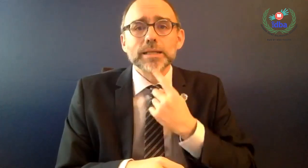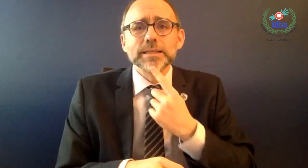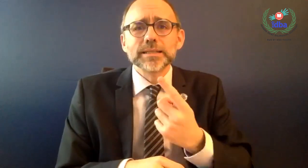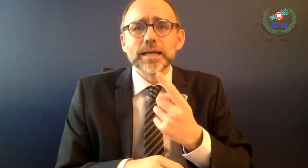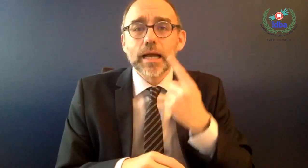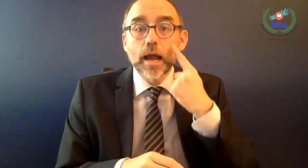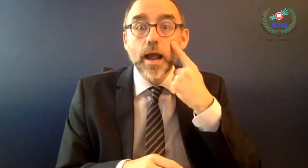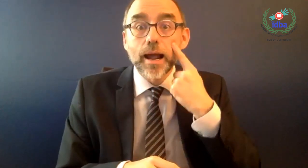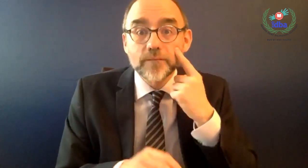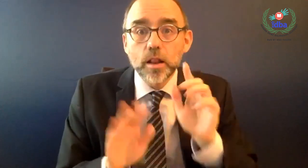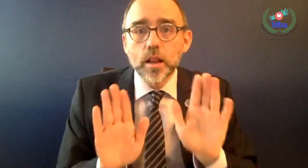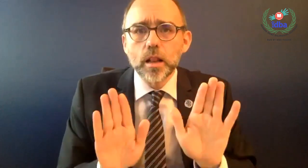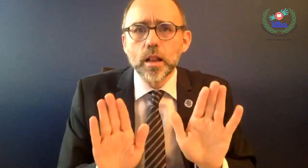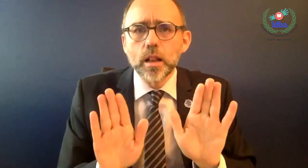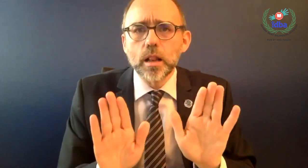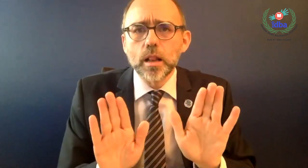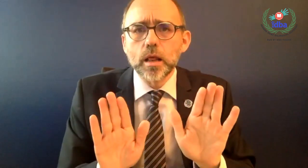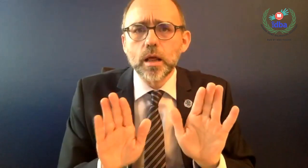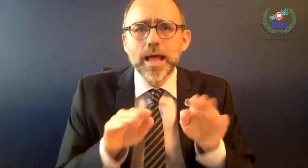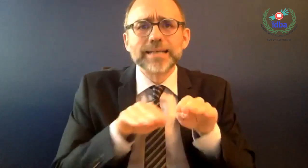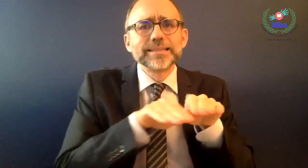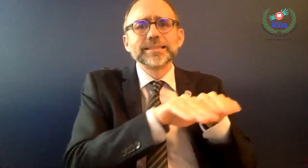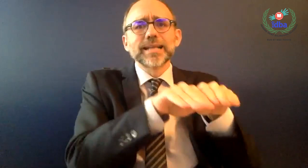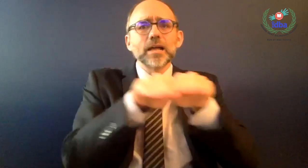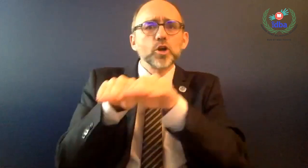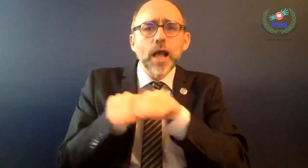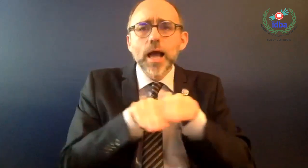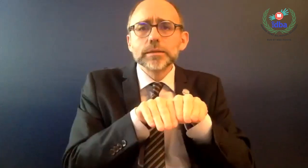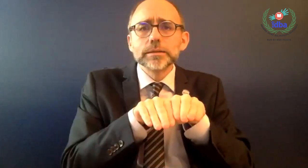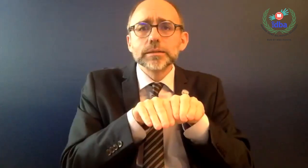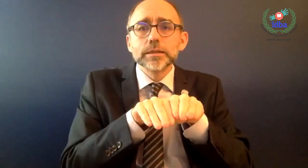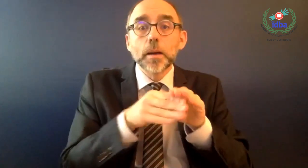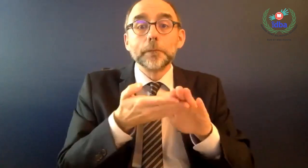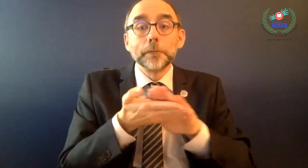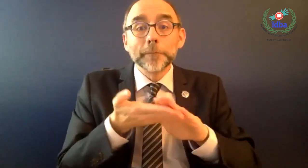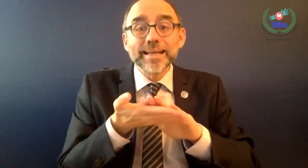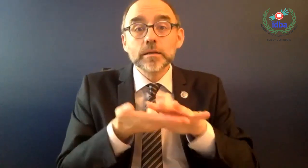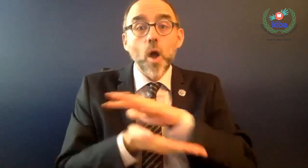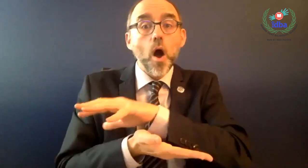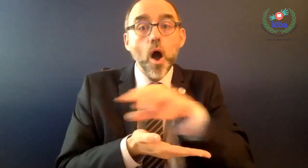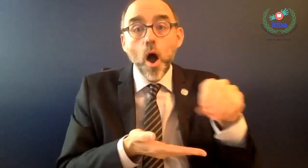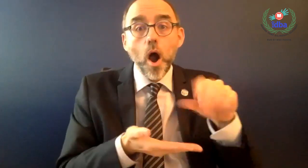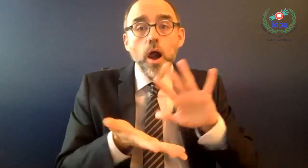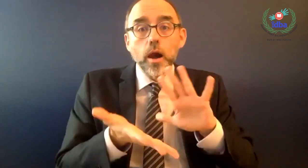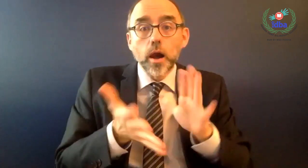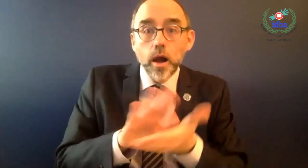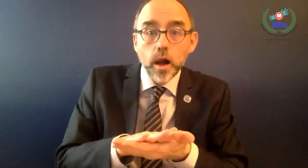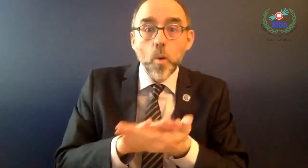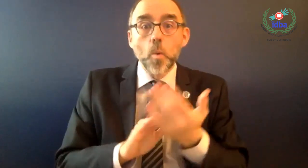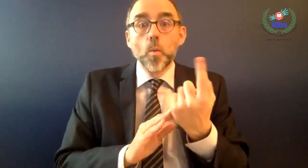In World Federation of the Deaf, I want to say that please be careful. Standardization means all the